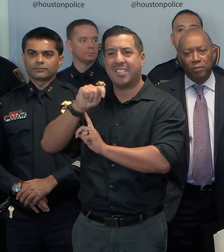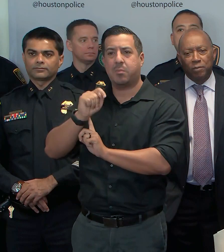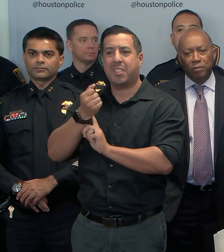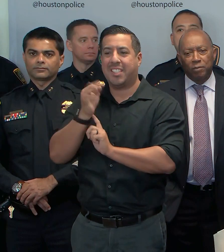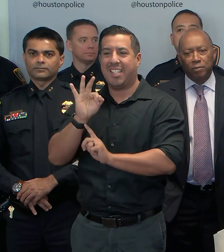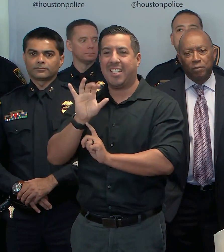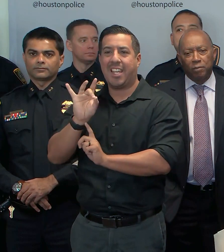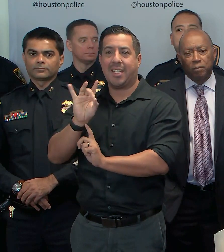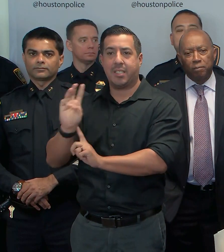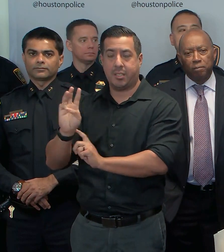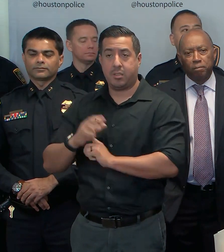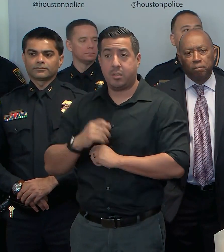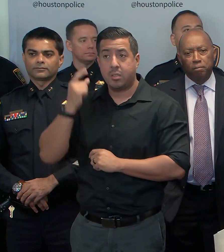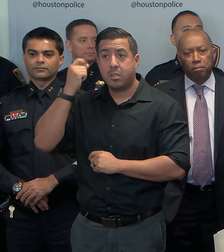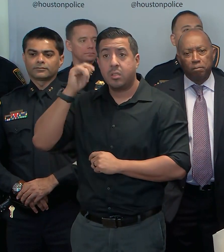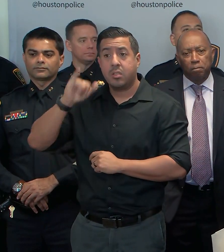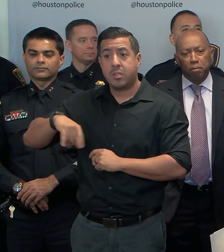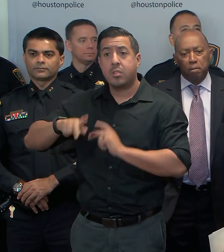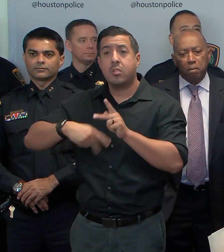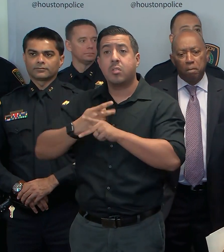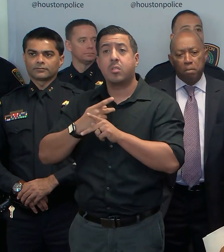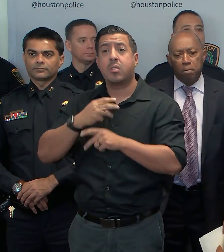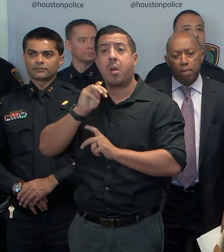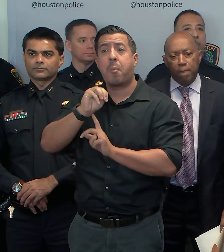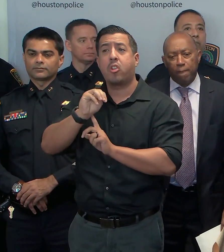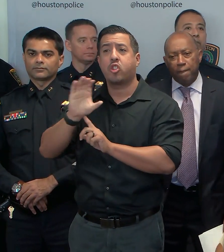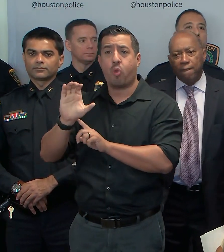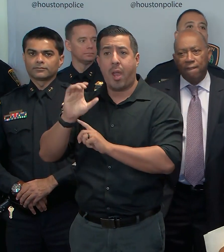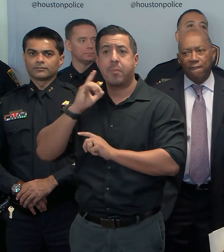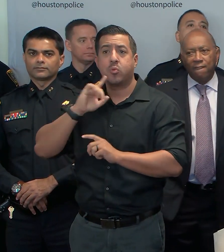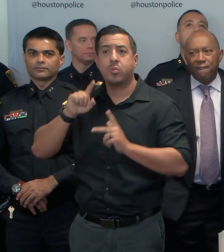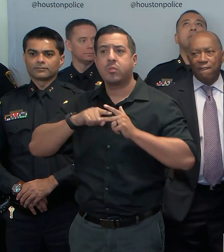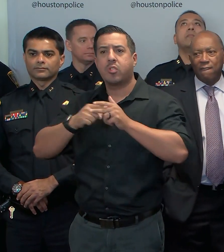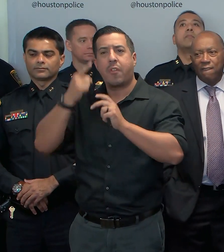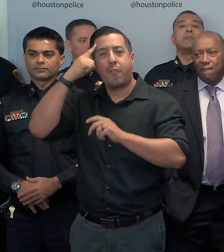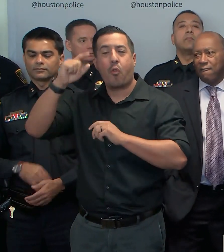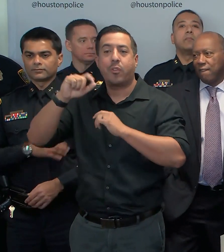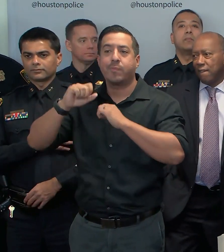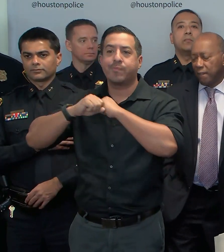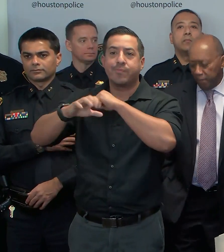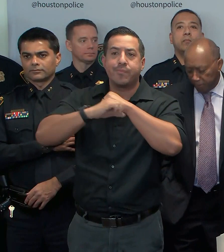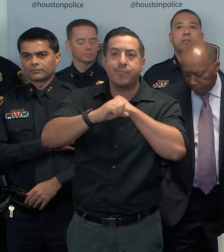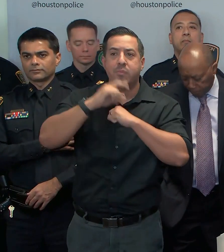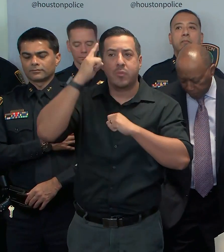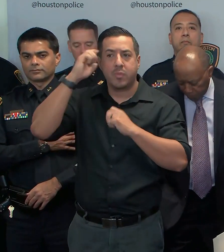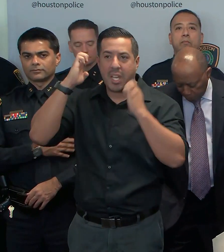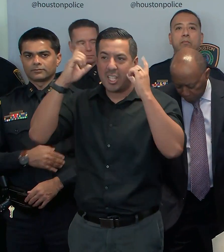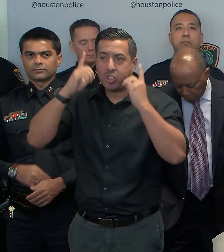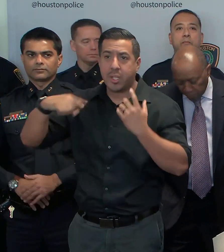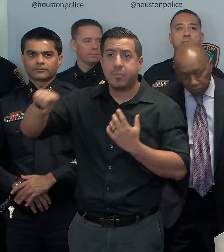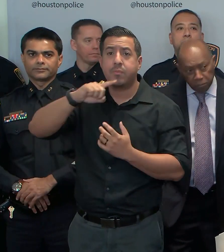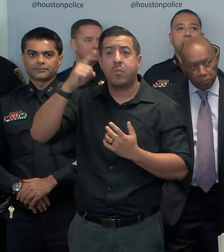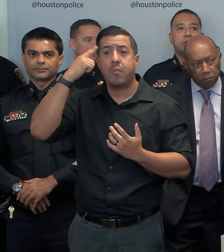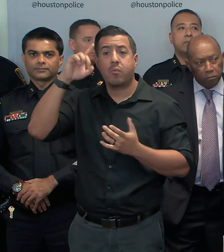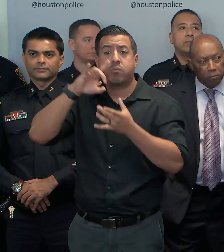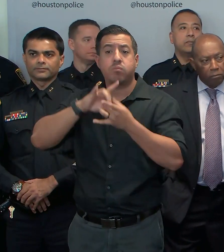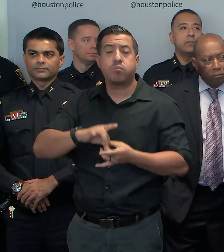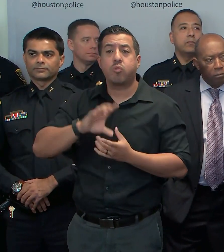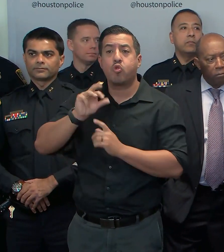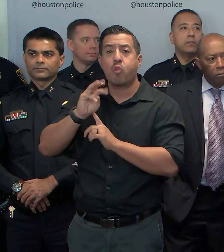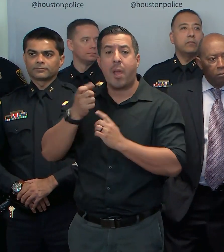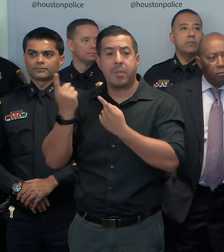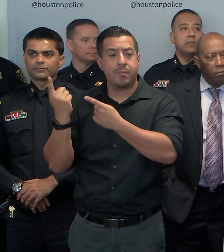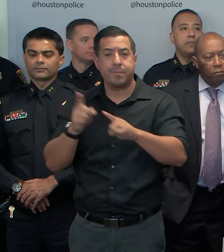1986. March on Crime is a citywide crime prevention campaign used to educate and inform the public about crime trends